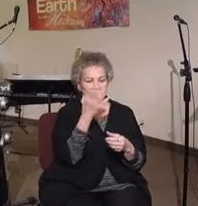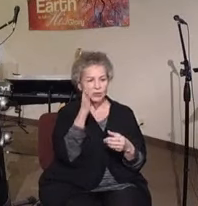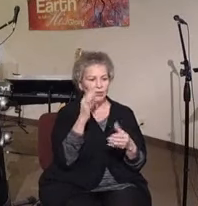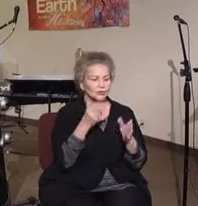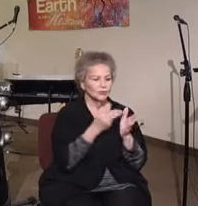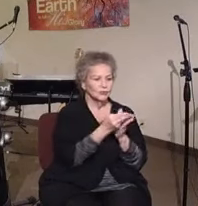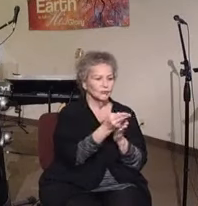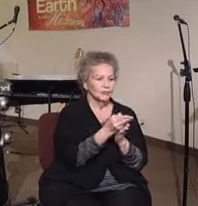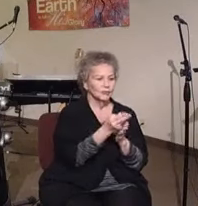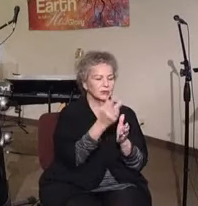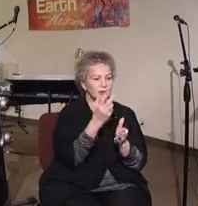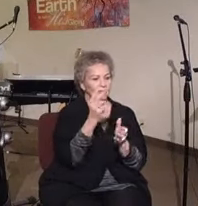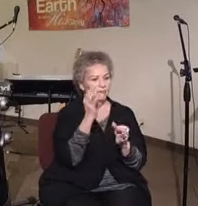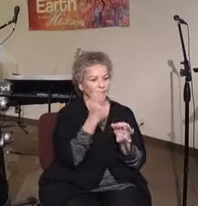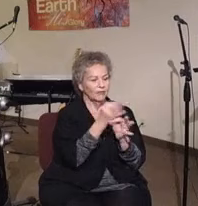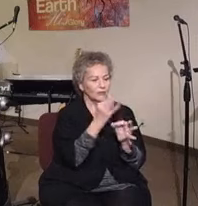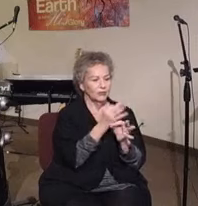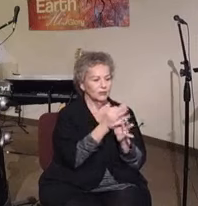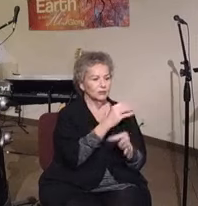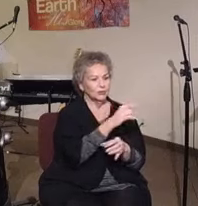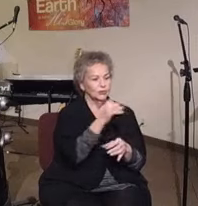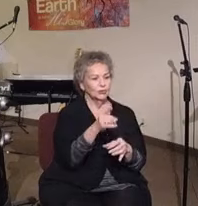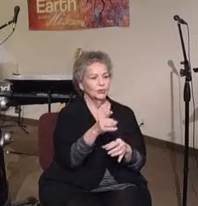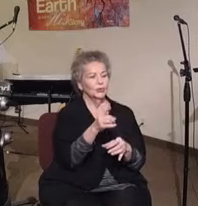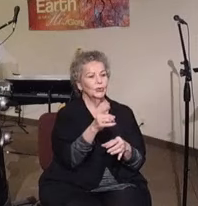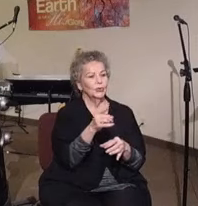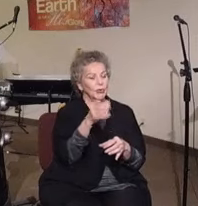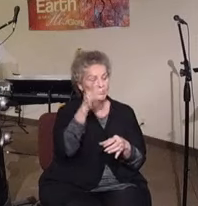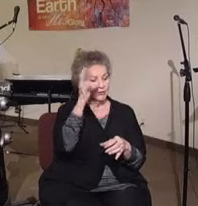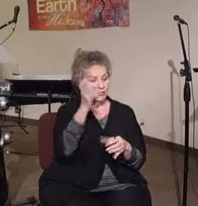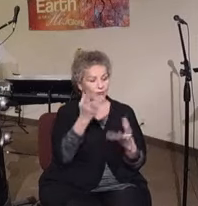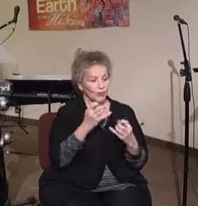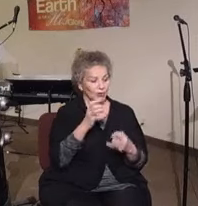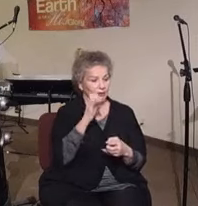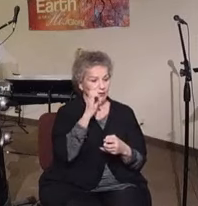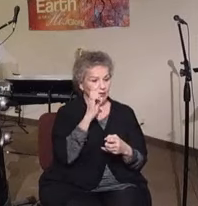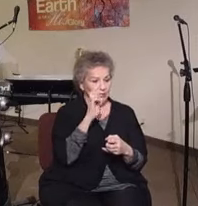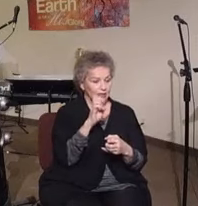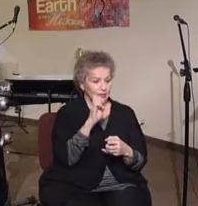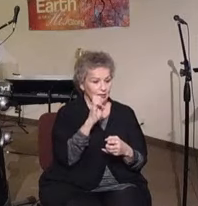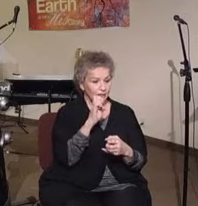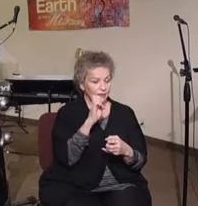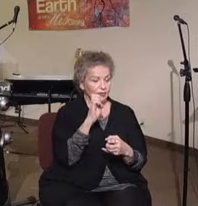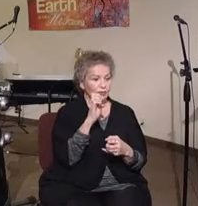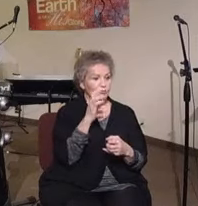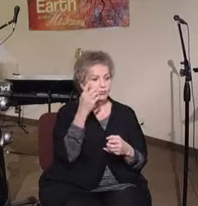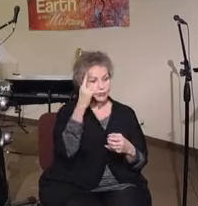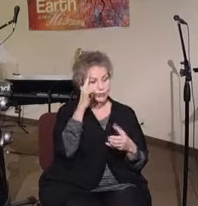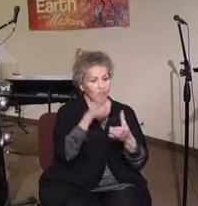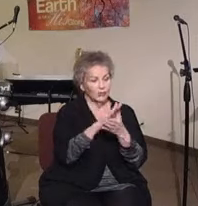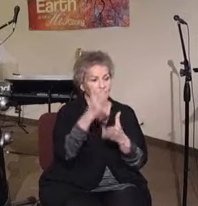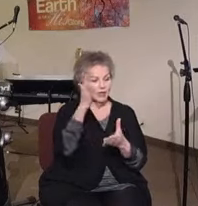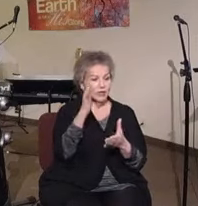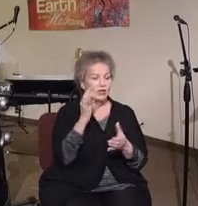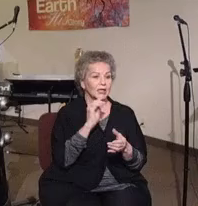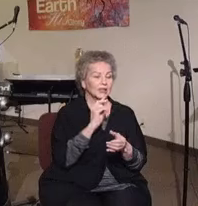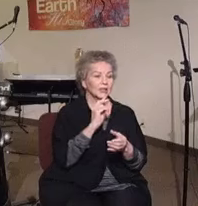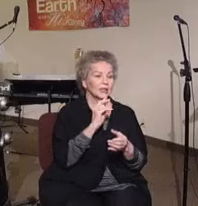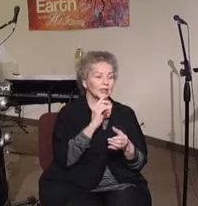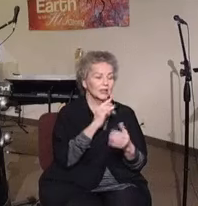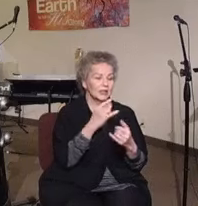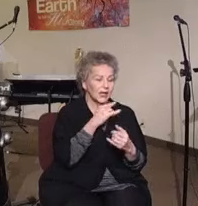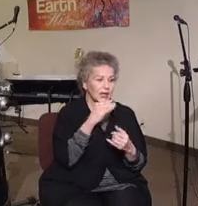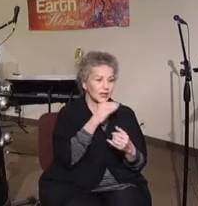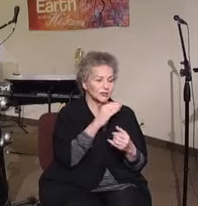see, the devil wanted Eve to believe God had lied to her. And he's implying God's word cannot